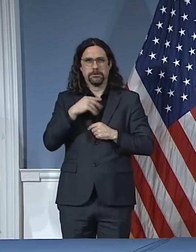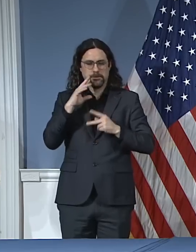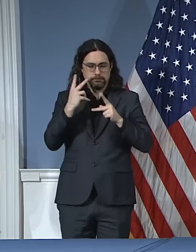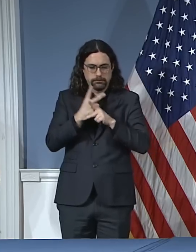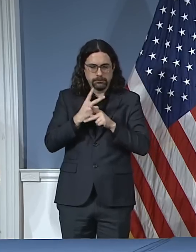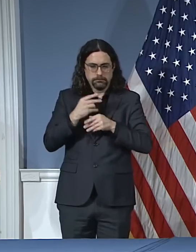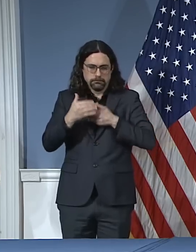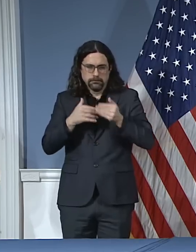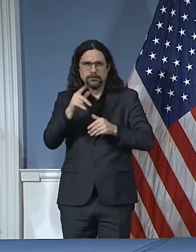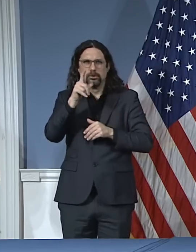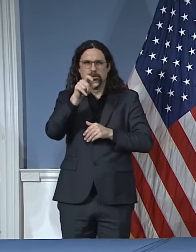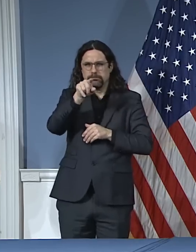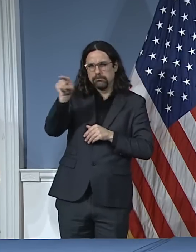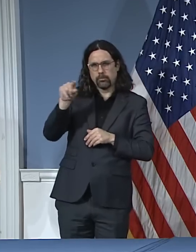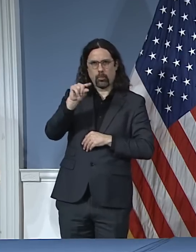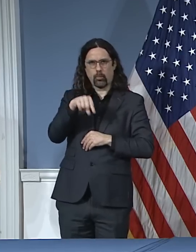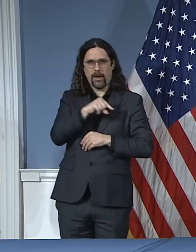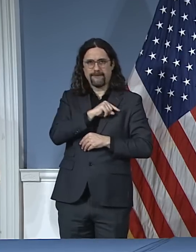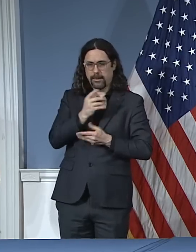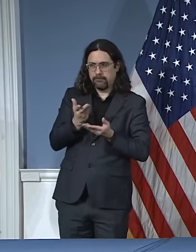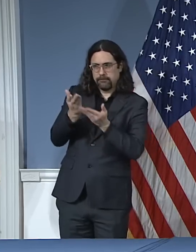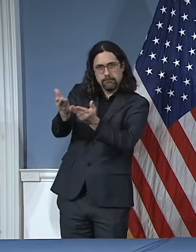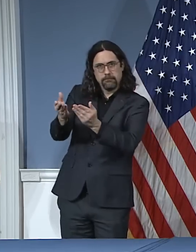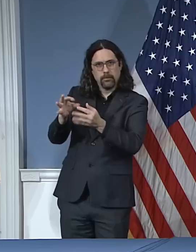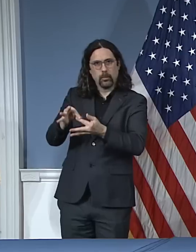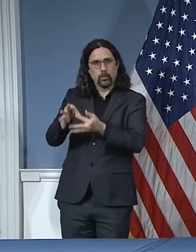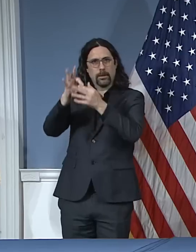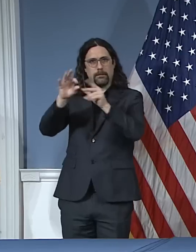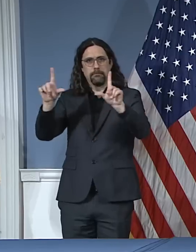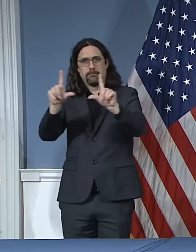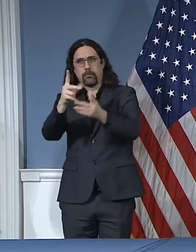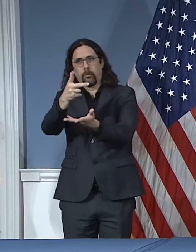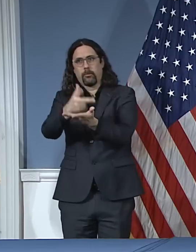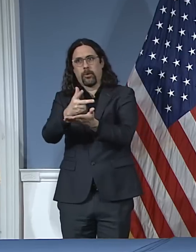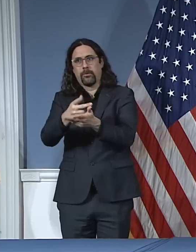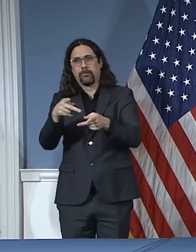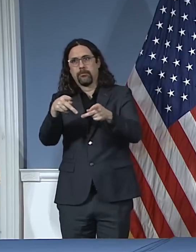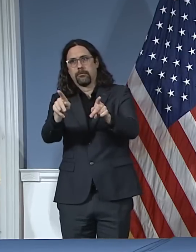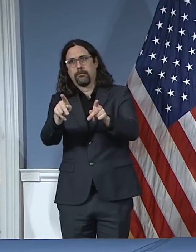workers that we will start to distribute as early as tomorrow.